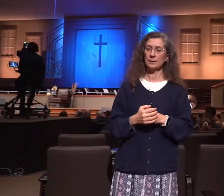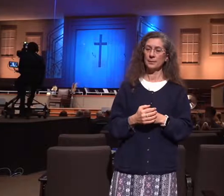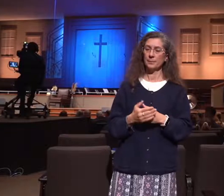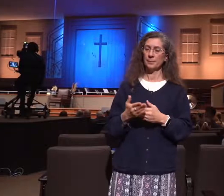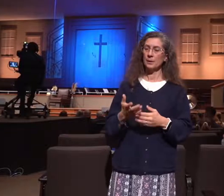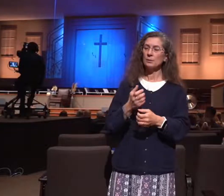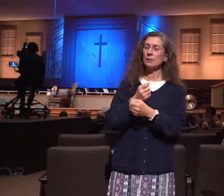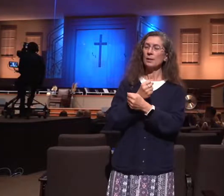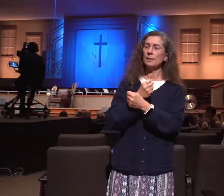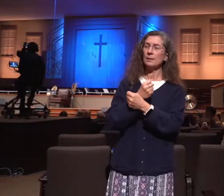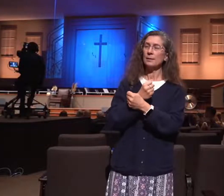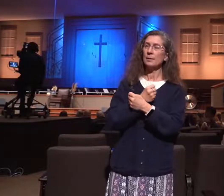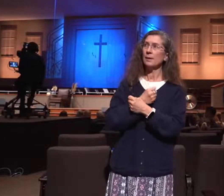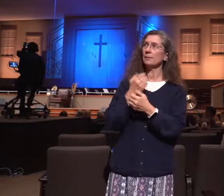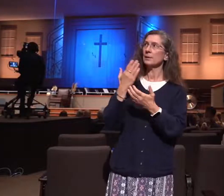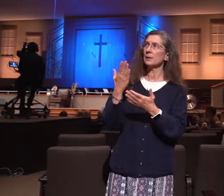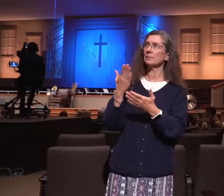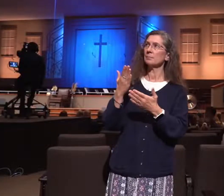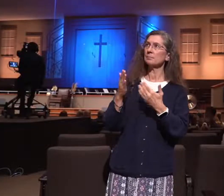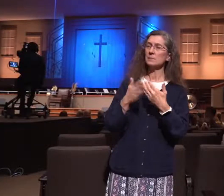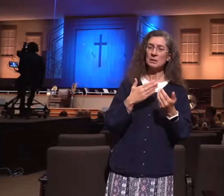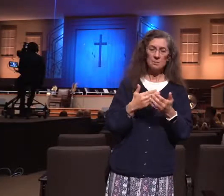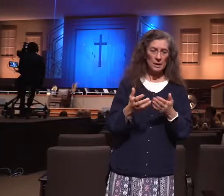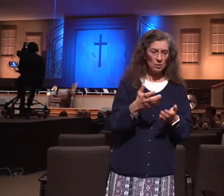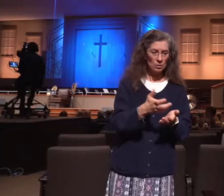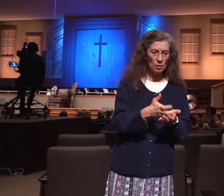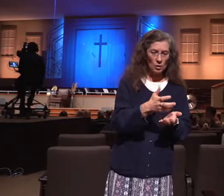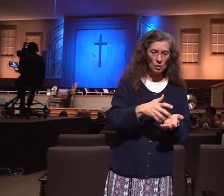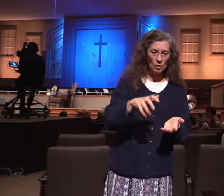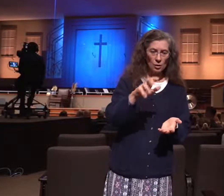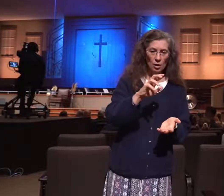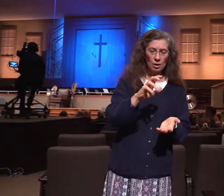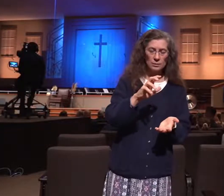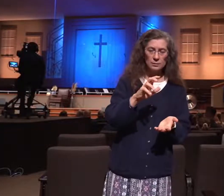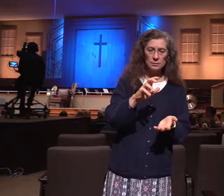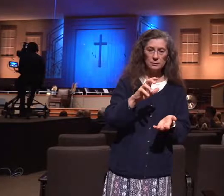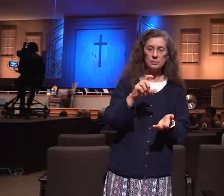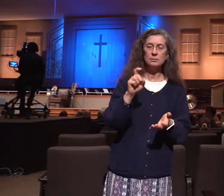not ask how much, but how.